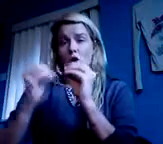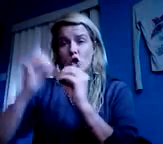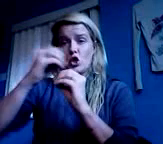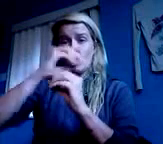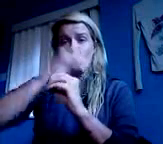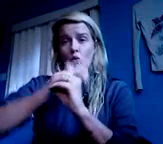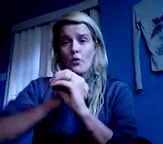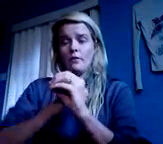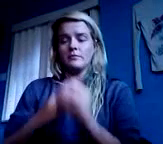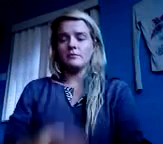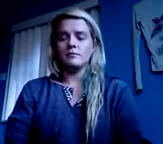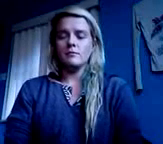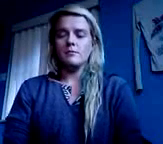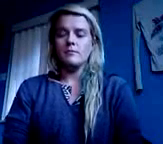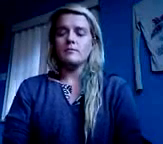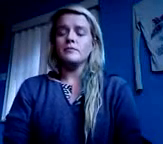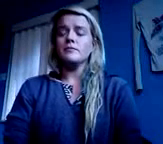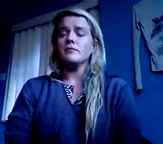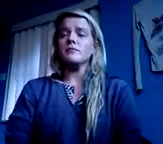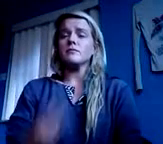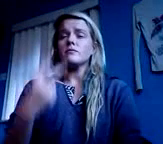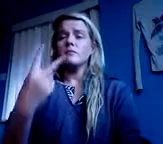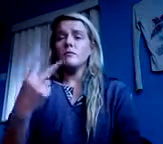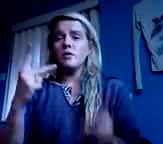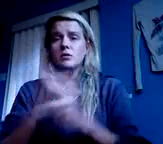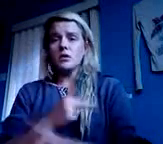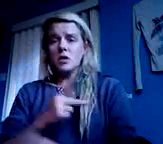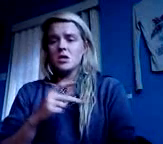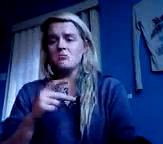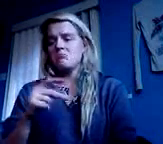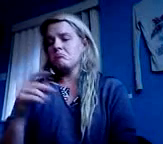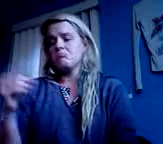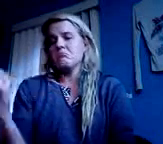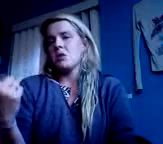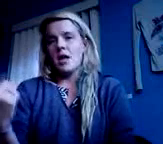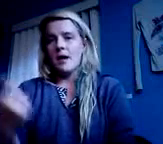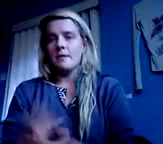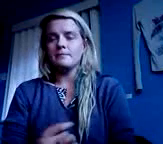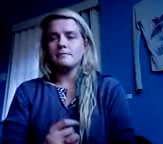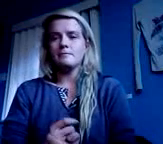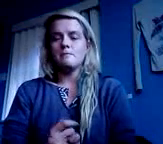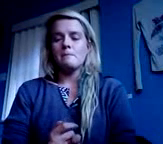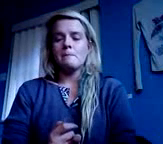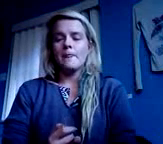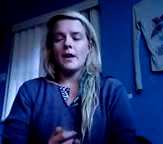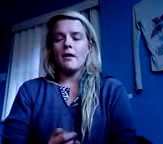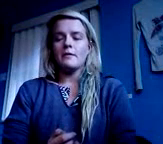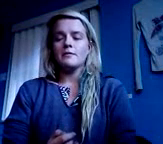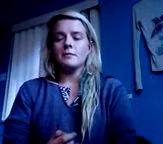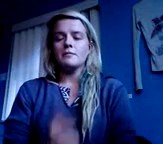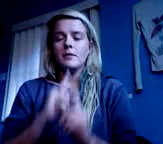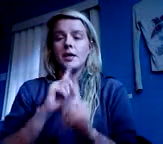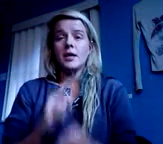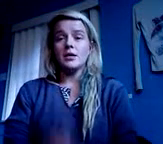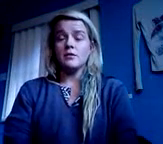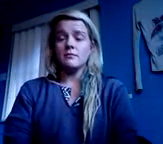2 times that will be the number of oxygens that we have. So we have, again, we have 19 over here, we have 0 over